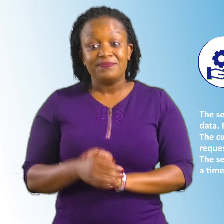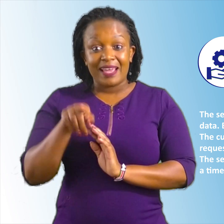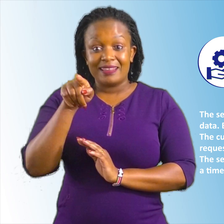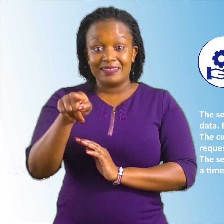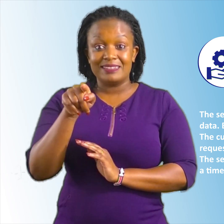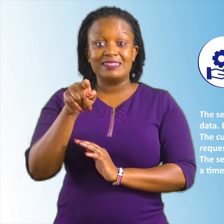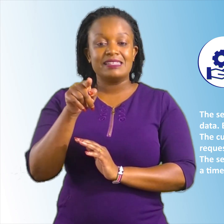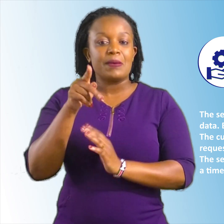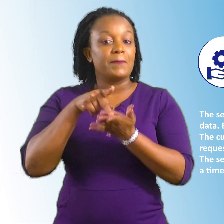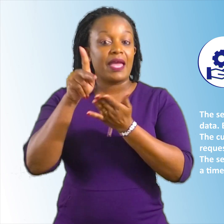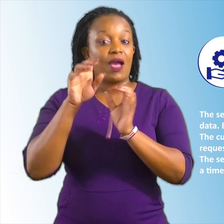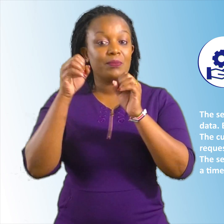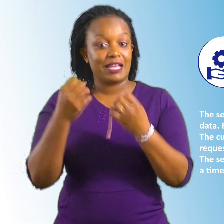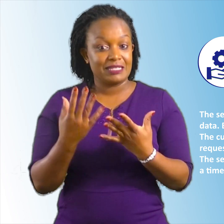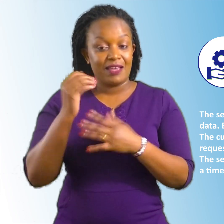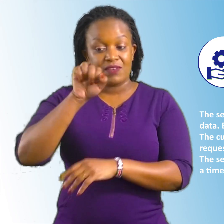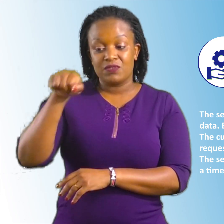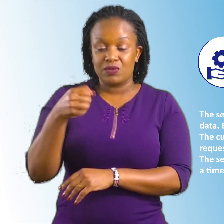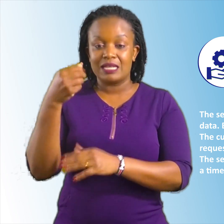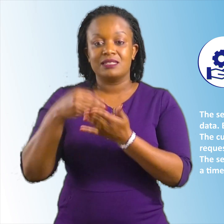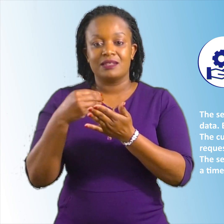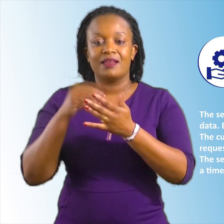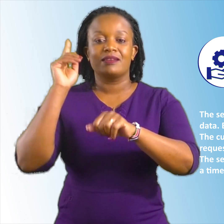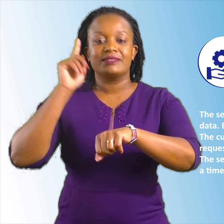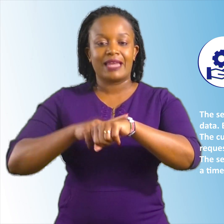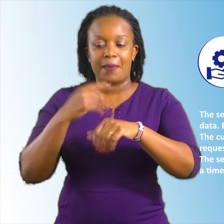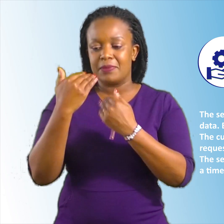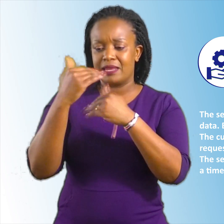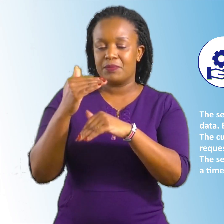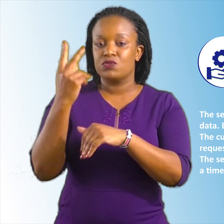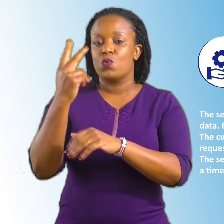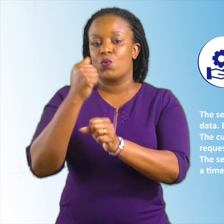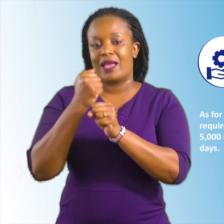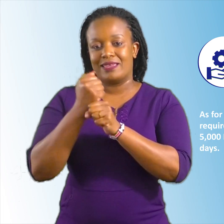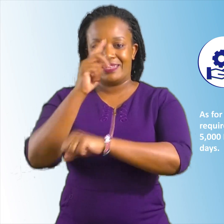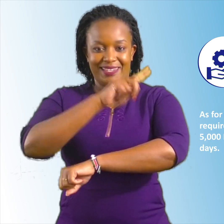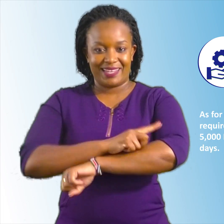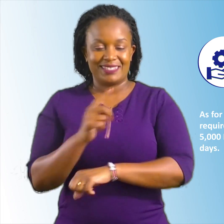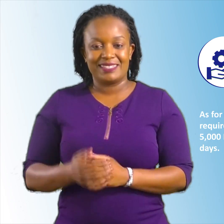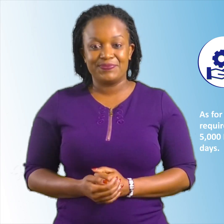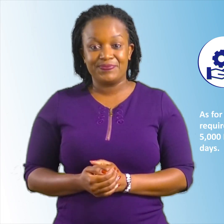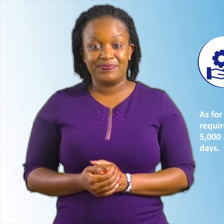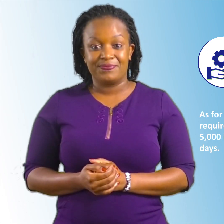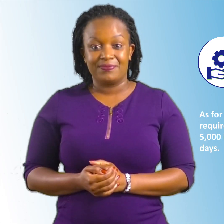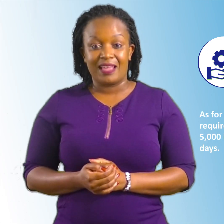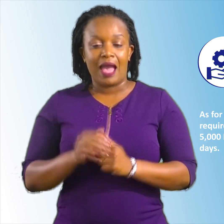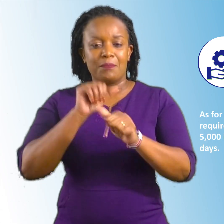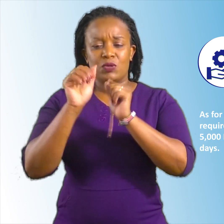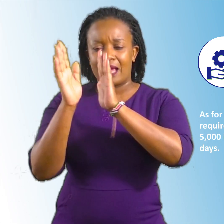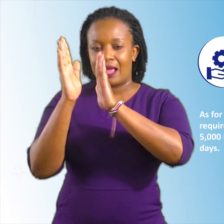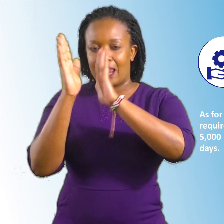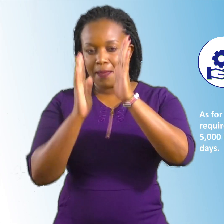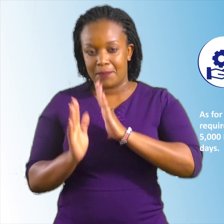The service charge is 5,000 Kenya shillings with a timeline of 2 working days. As for